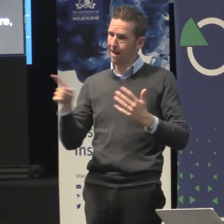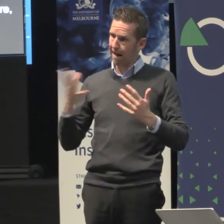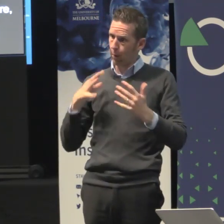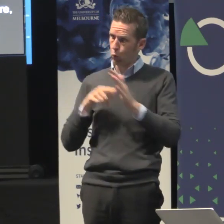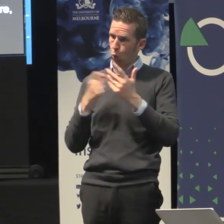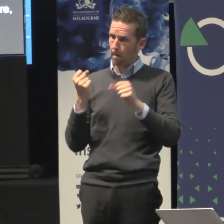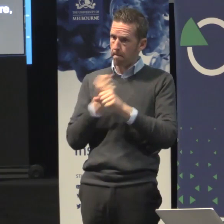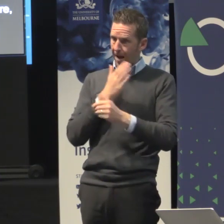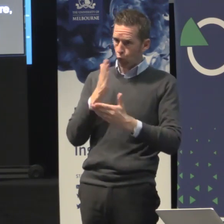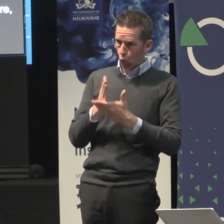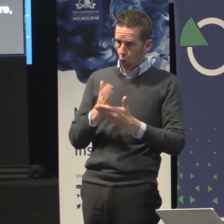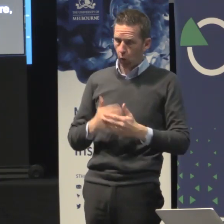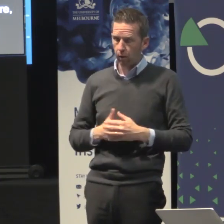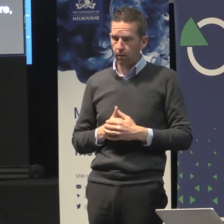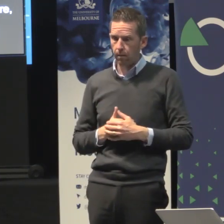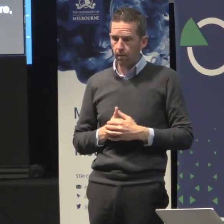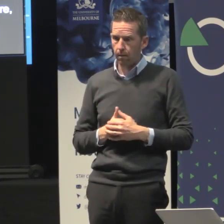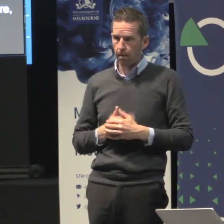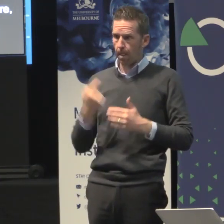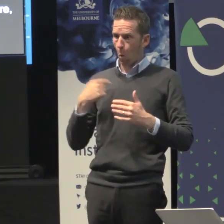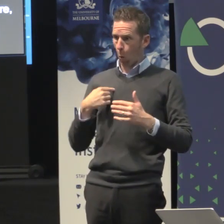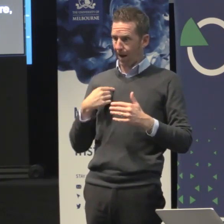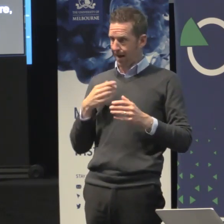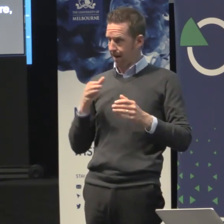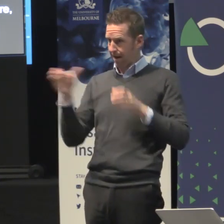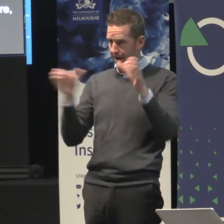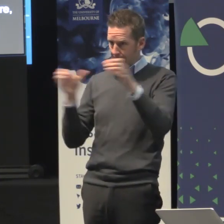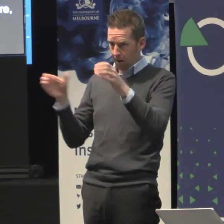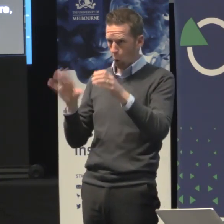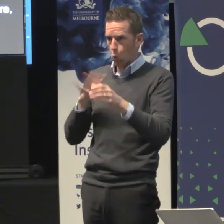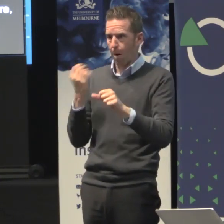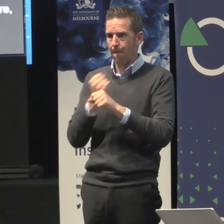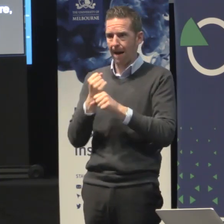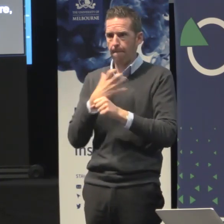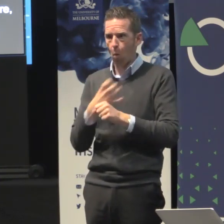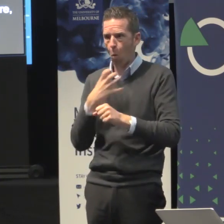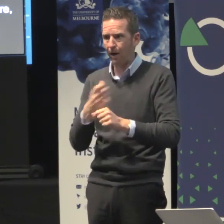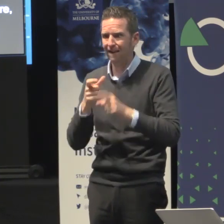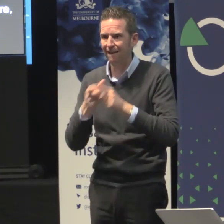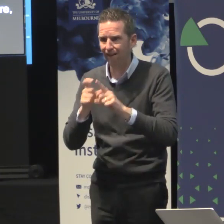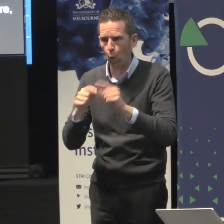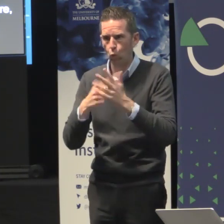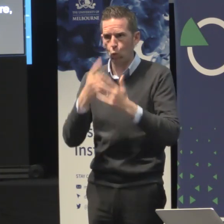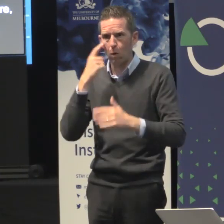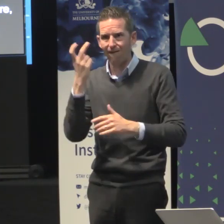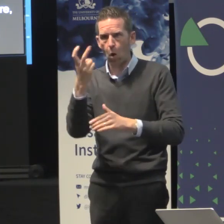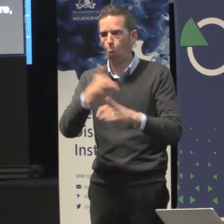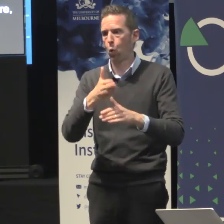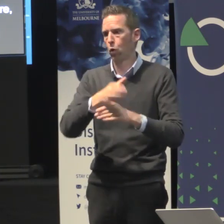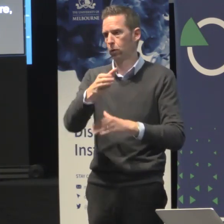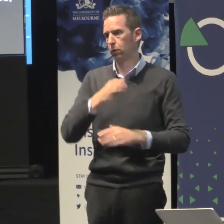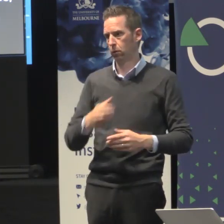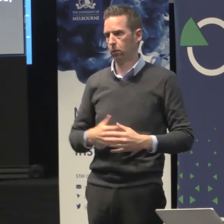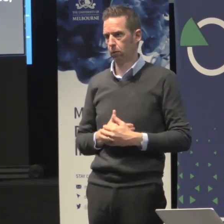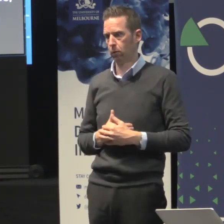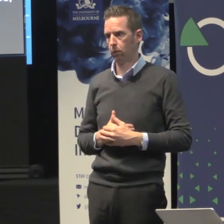not doing anything that will make it more and more difficult to find suitable workers.